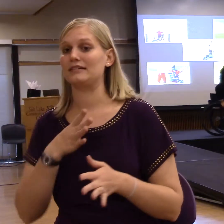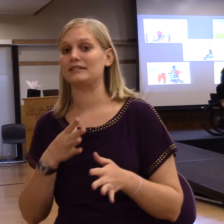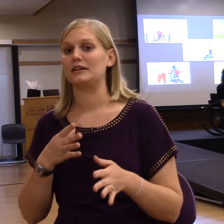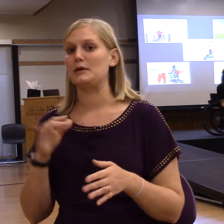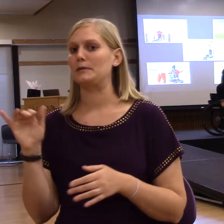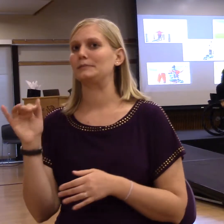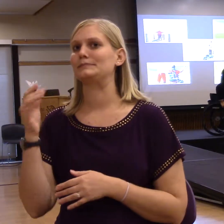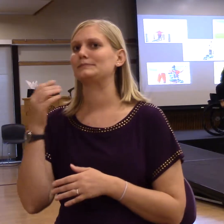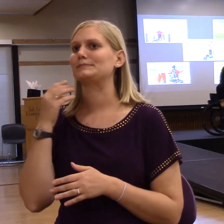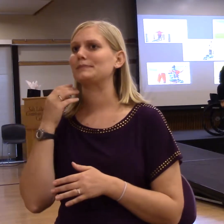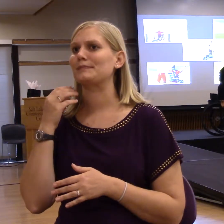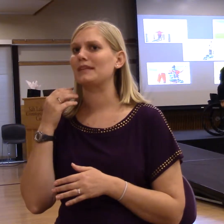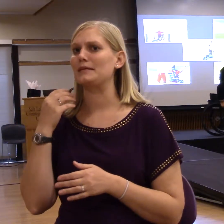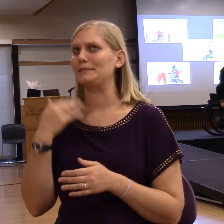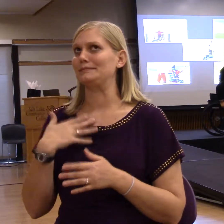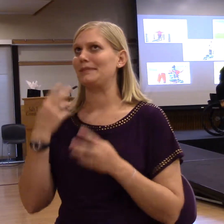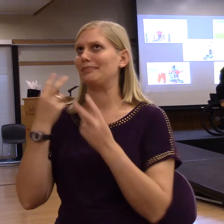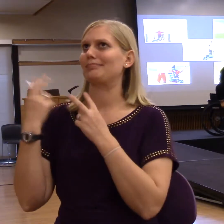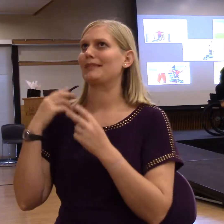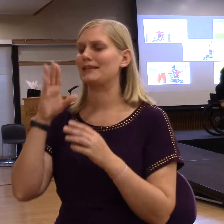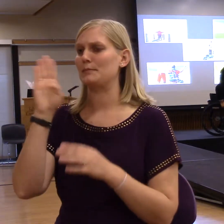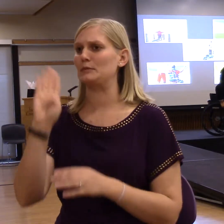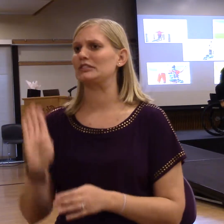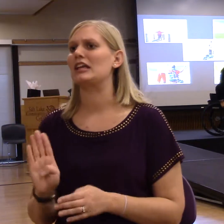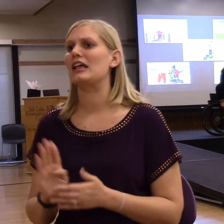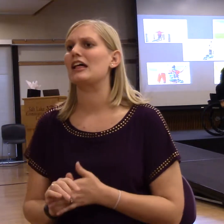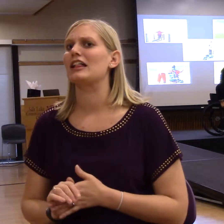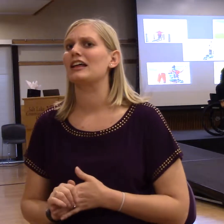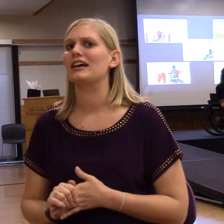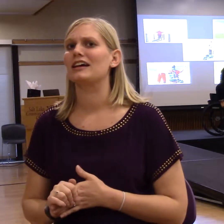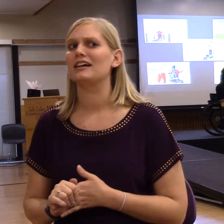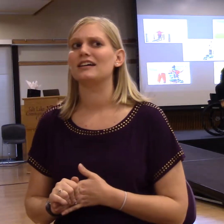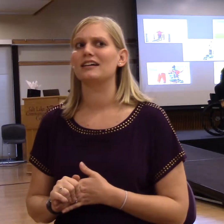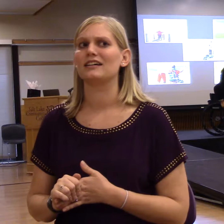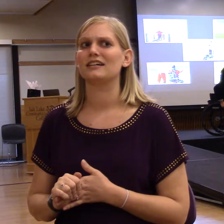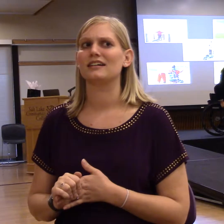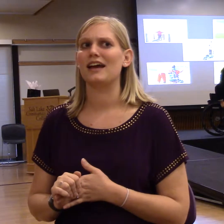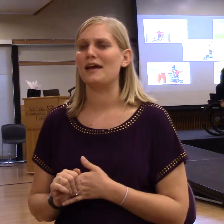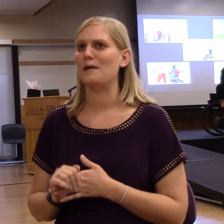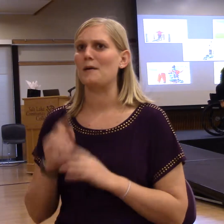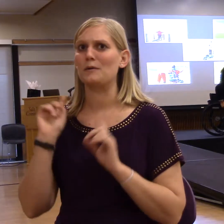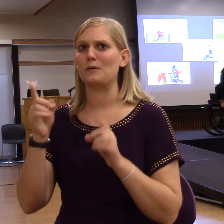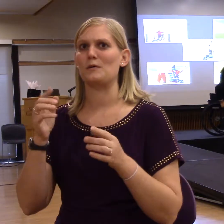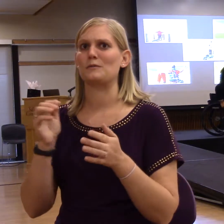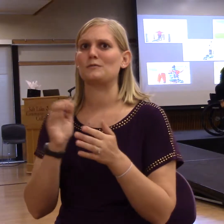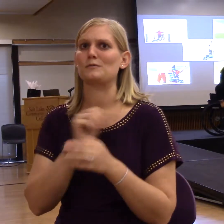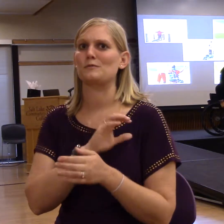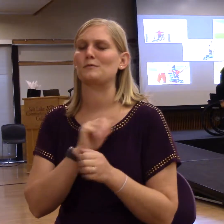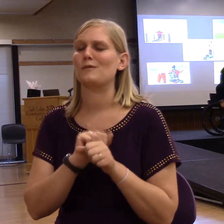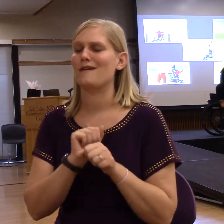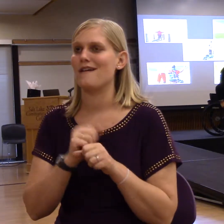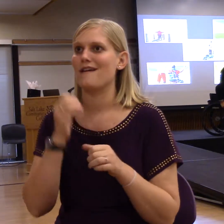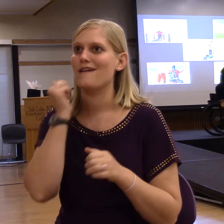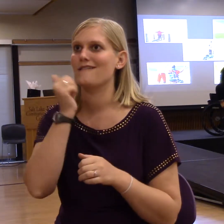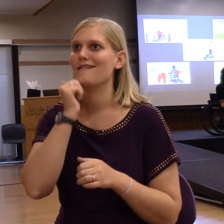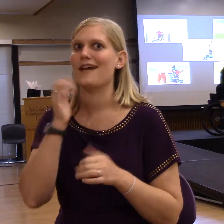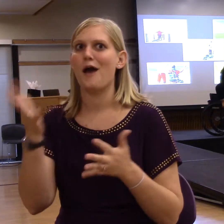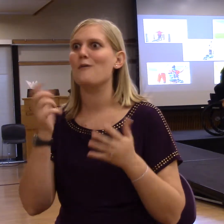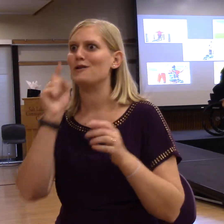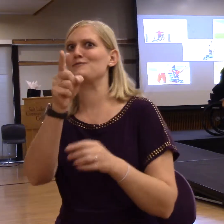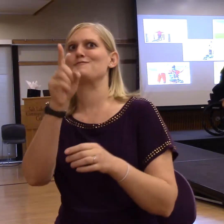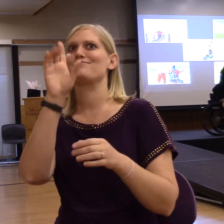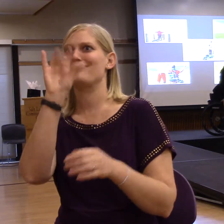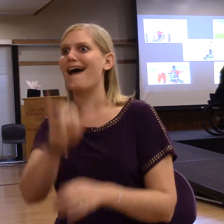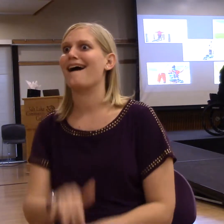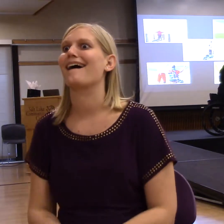the Redeemer. Yeah. First of all, I'm going to come to work every day when I get to the office, and I'm going to do that.